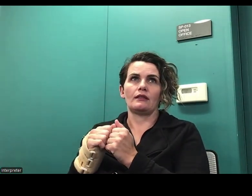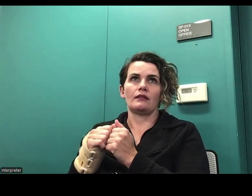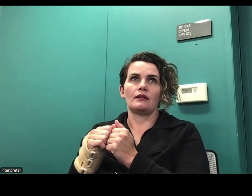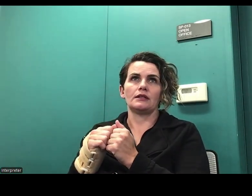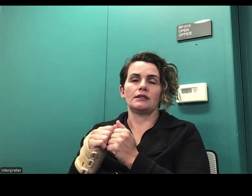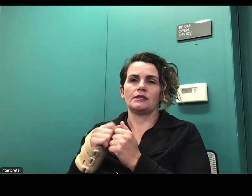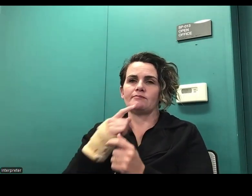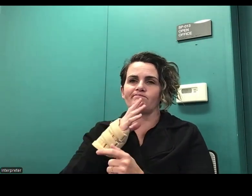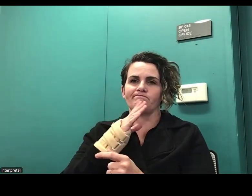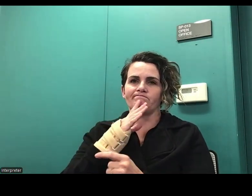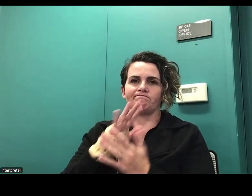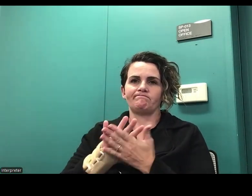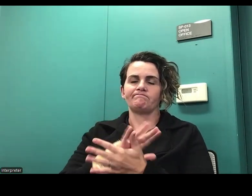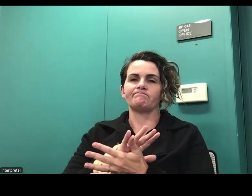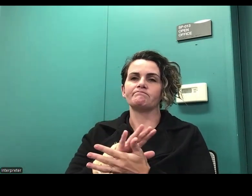okay, this